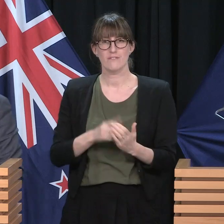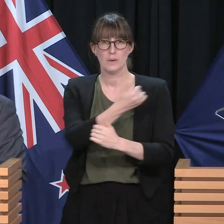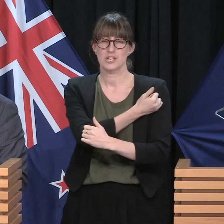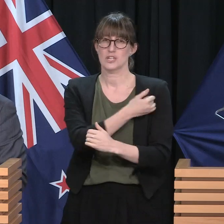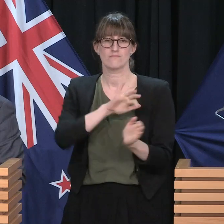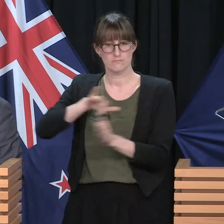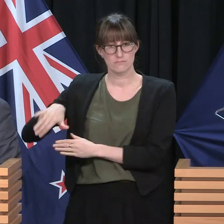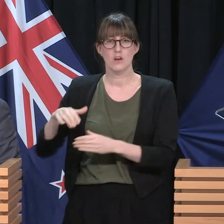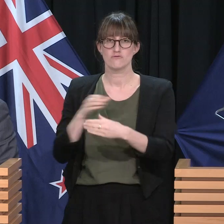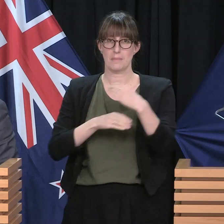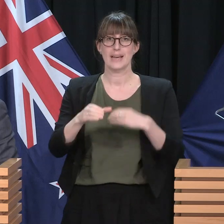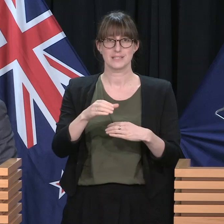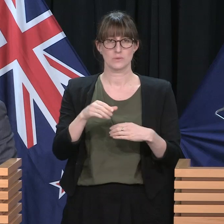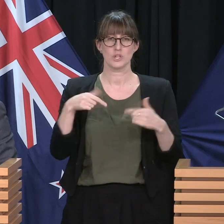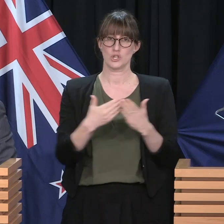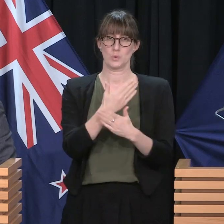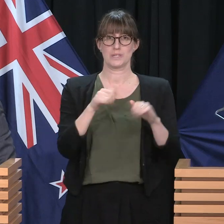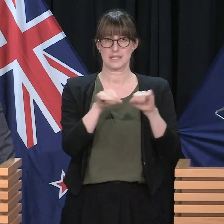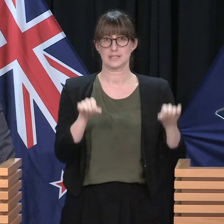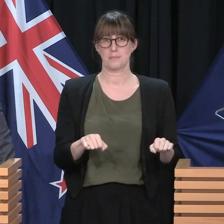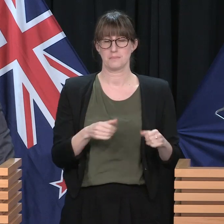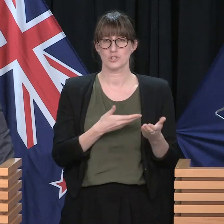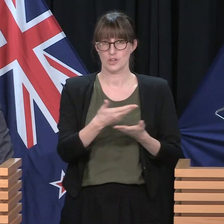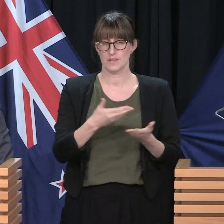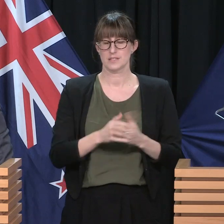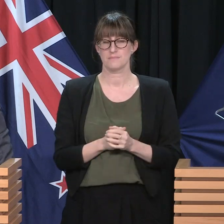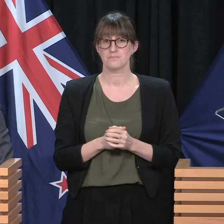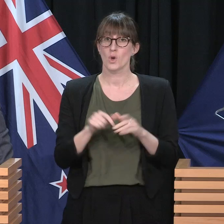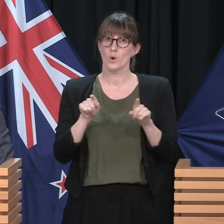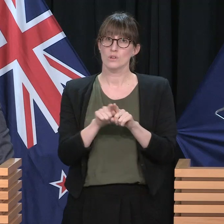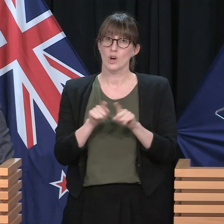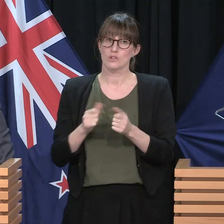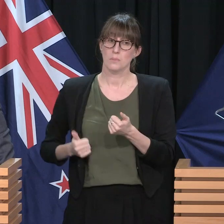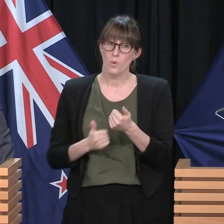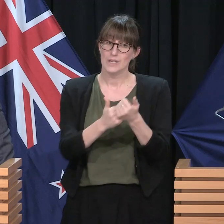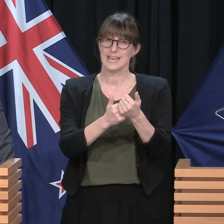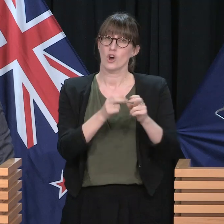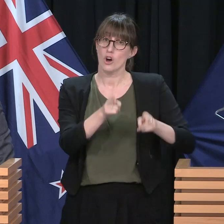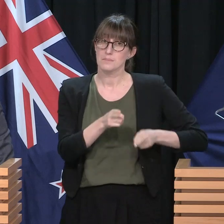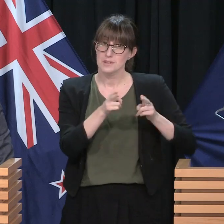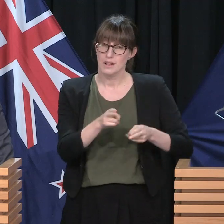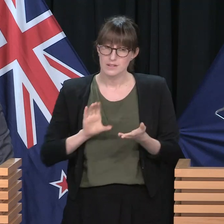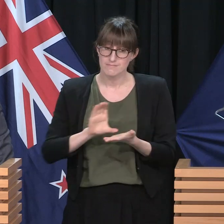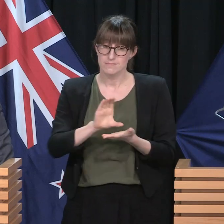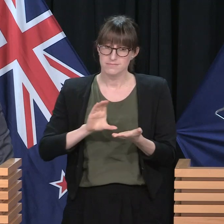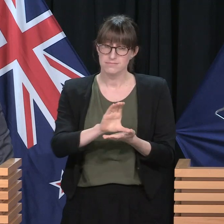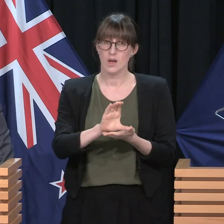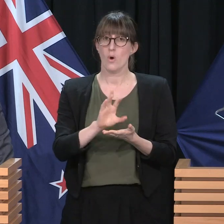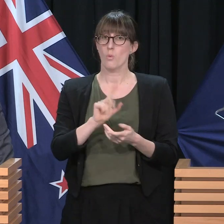We're also investing more in our hospital infrastructure to support the use of ventilators in the event of an outbreak. We currently